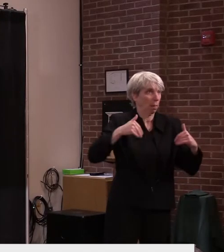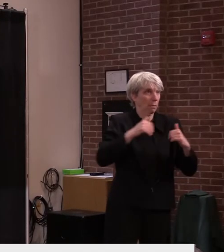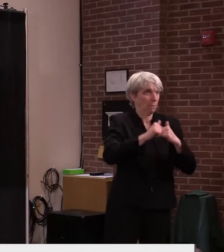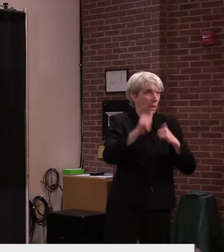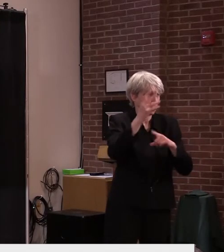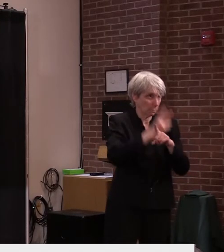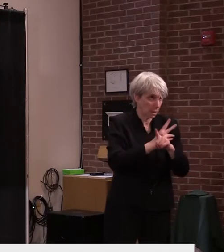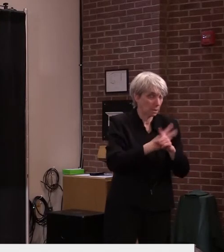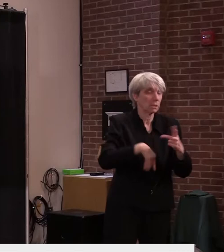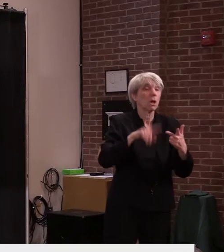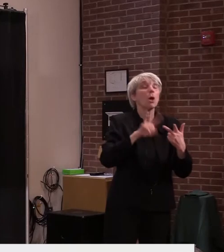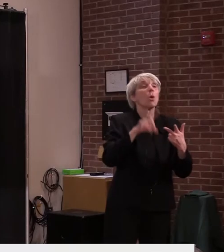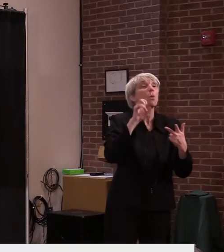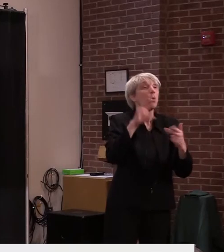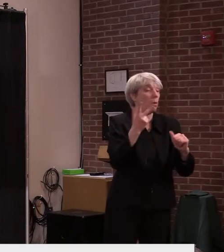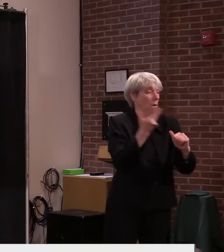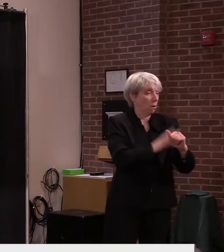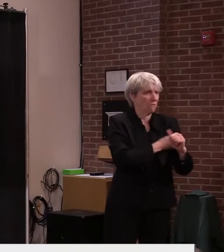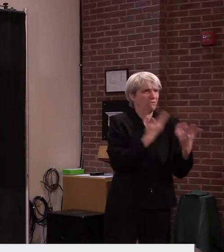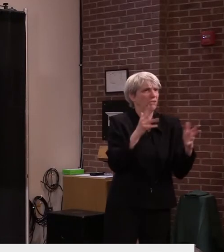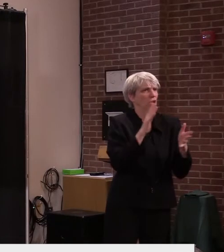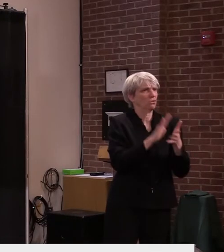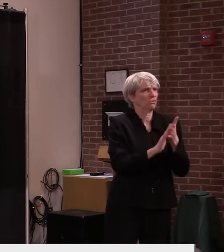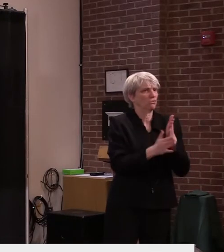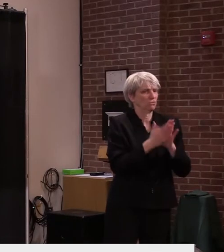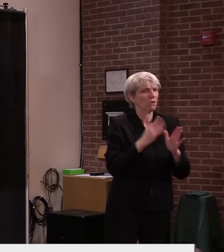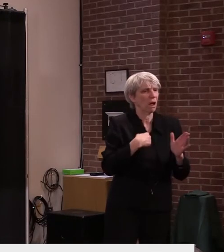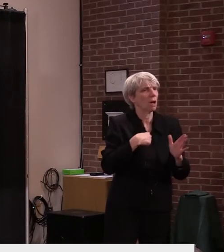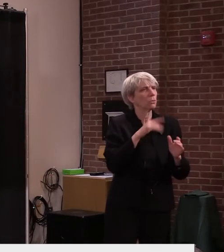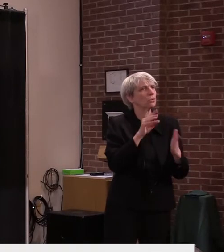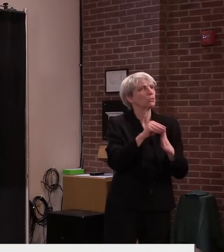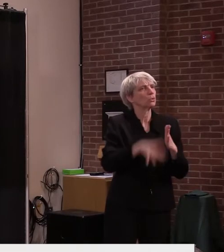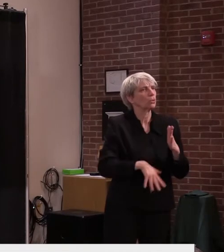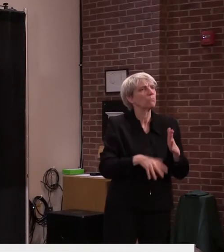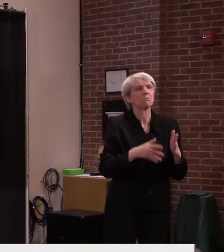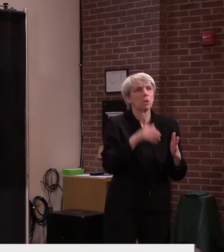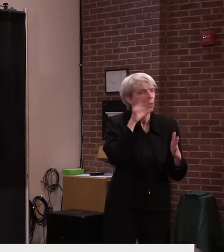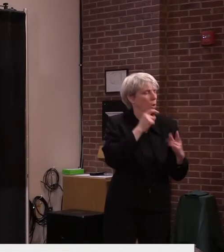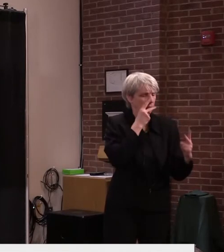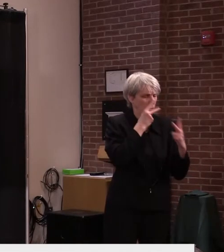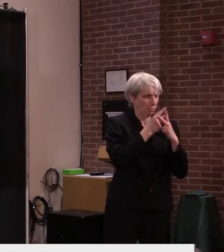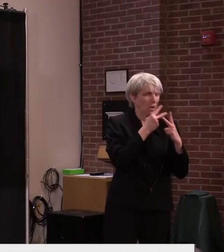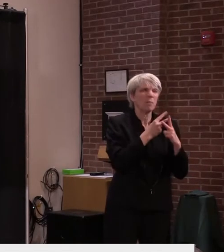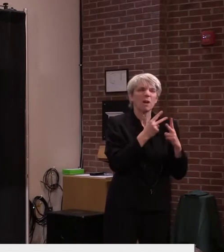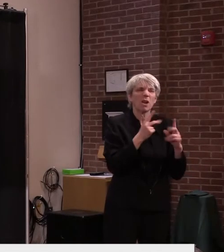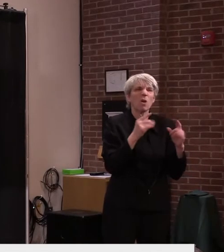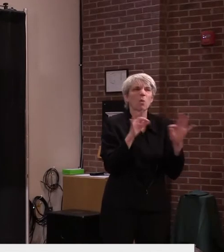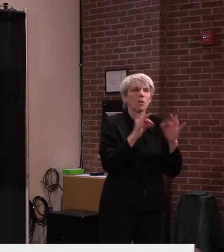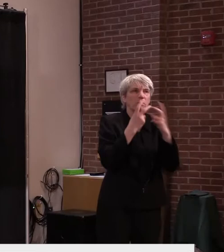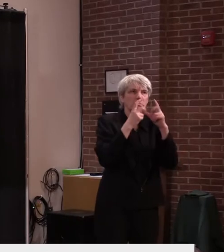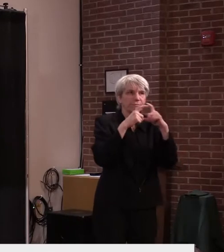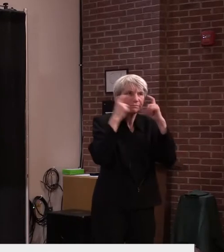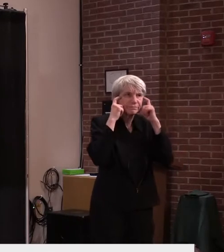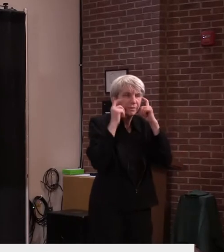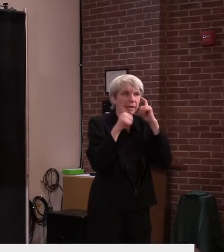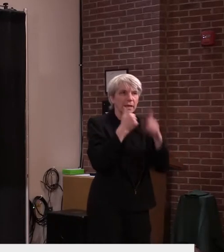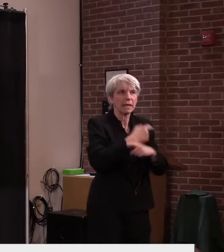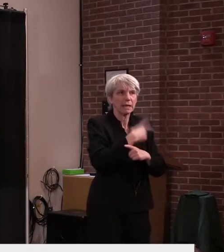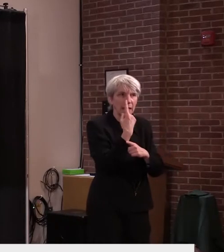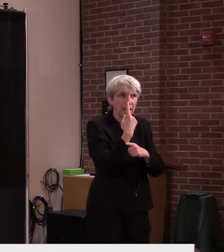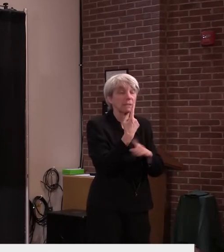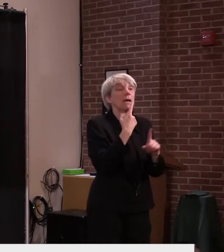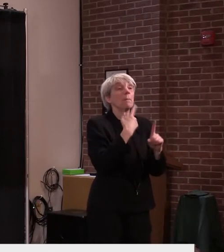vaccinated and enrolled in school. But you should wear a mask for 10 days, and a test on day 5 is